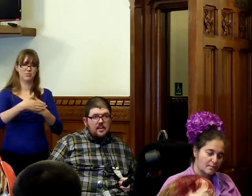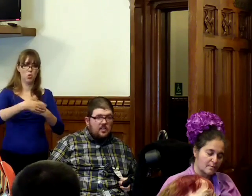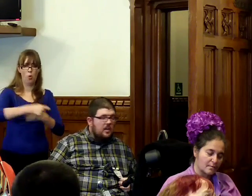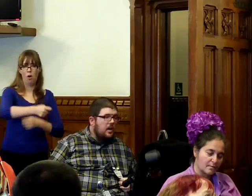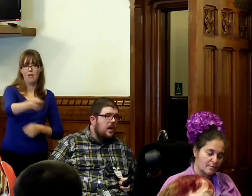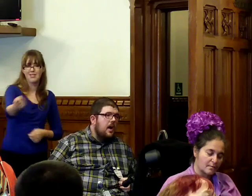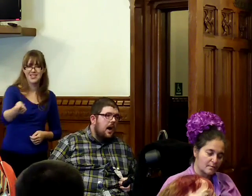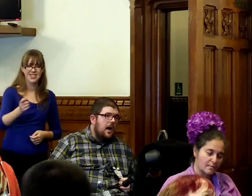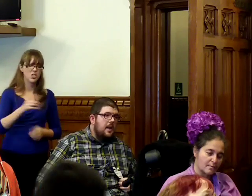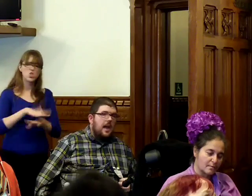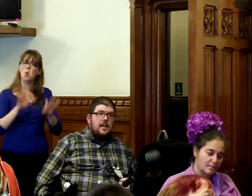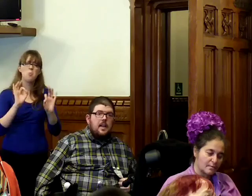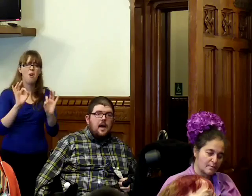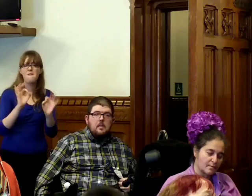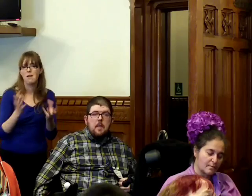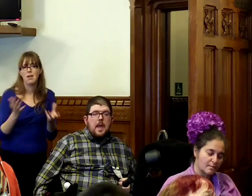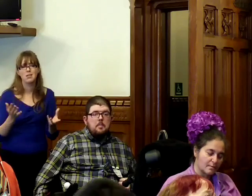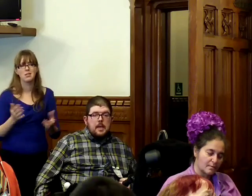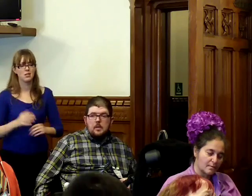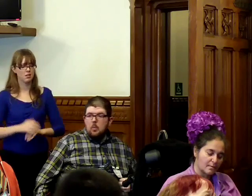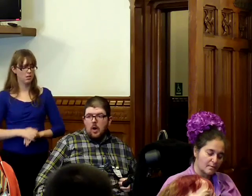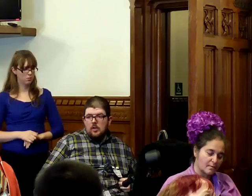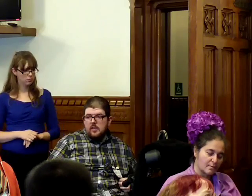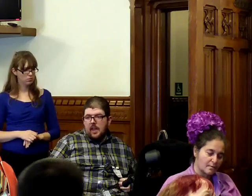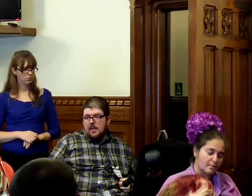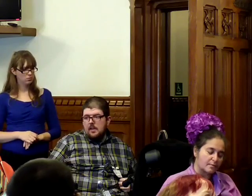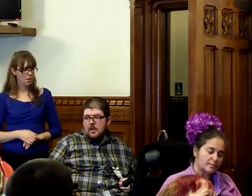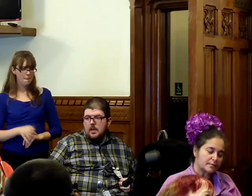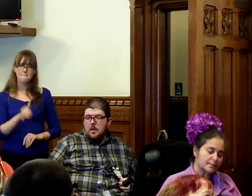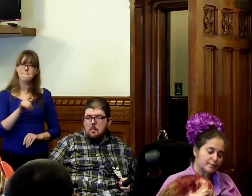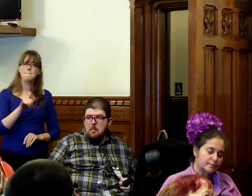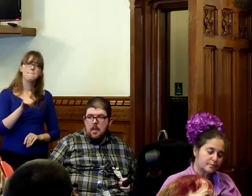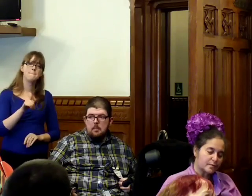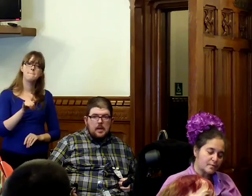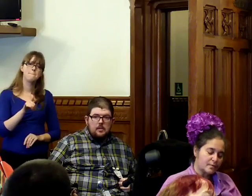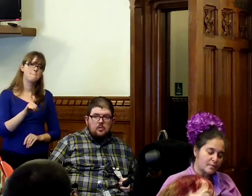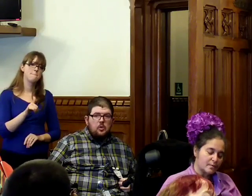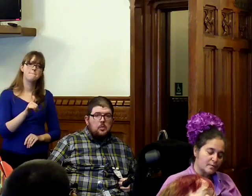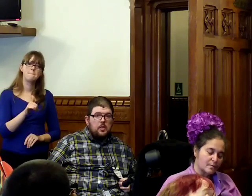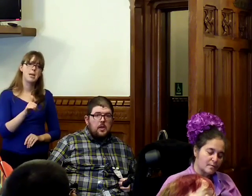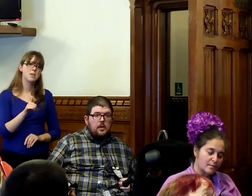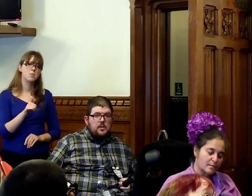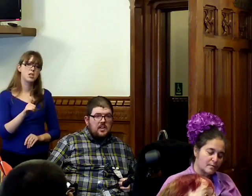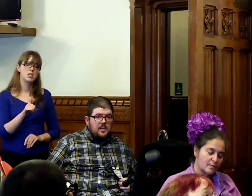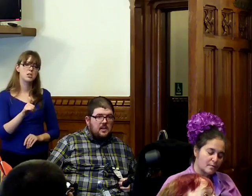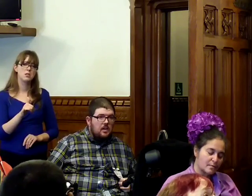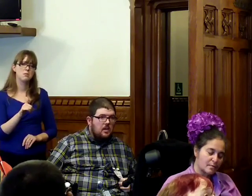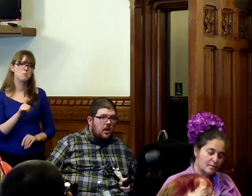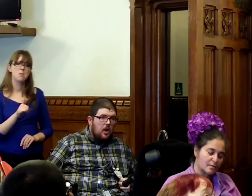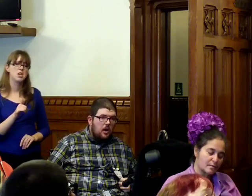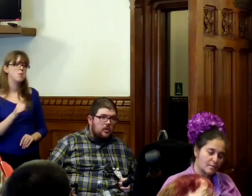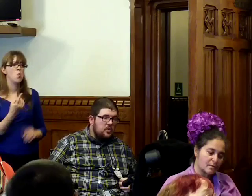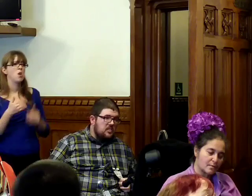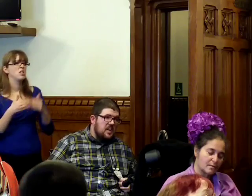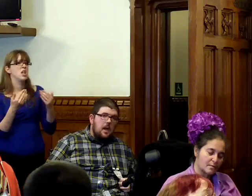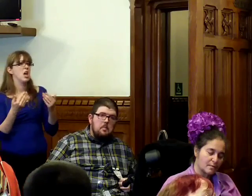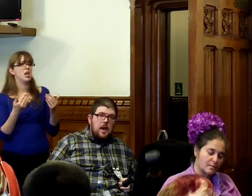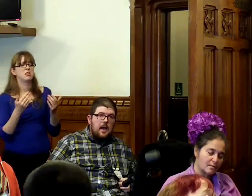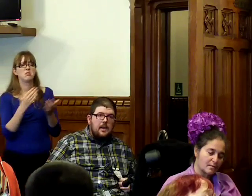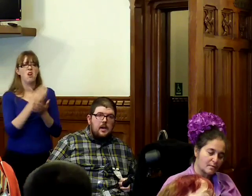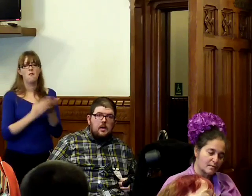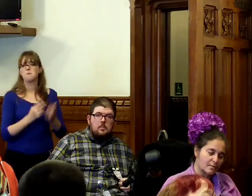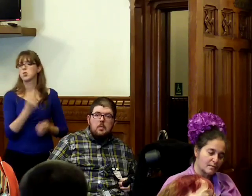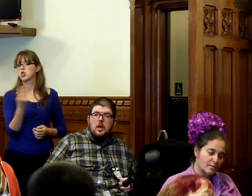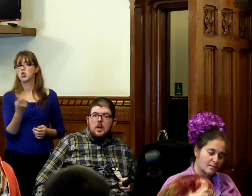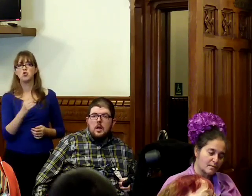not ideal. And then, like, maybe one day, maybe 2:30 or